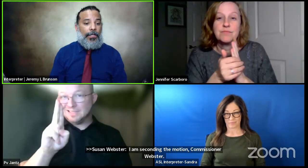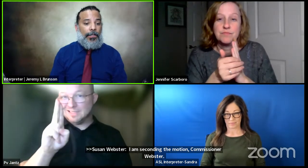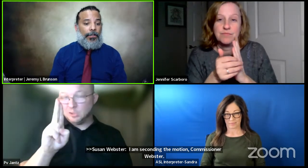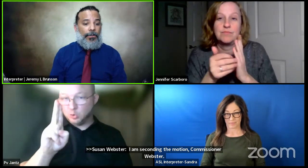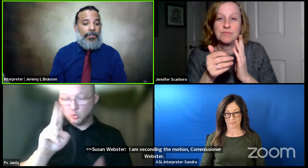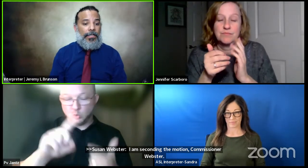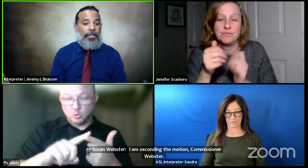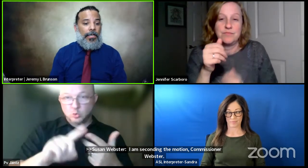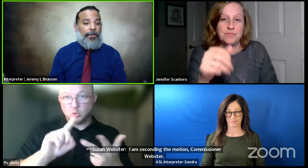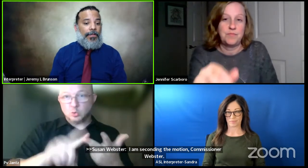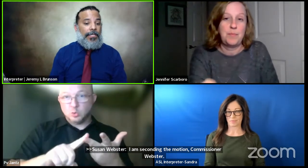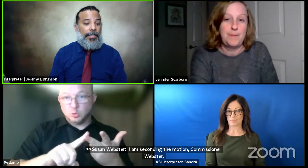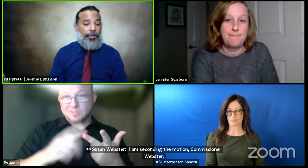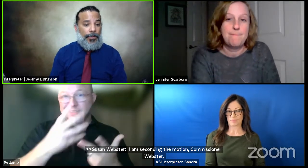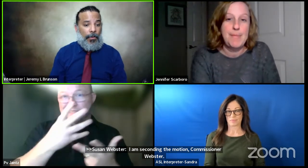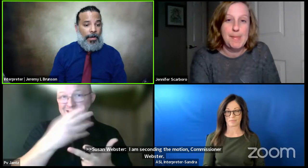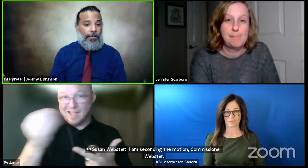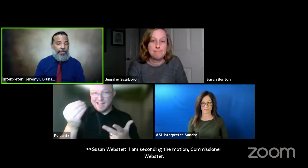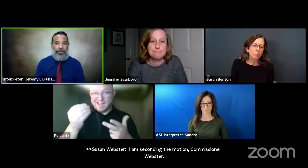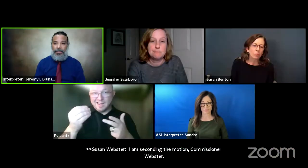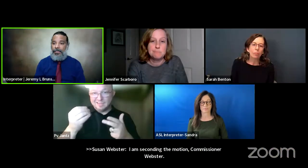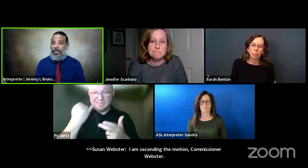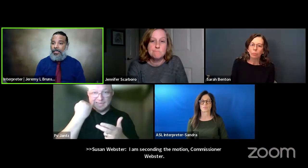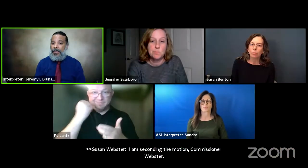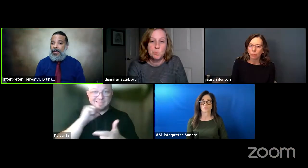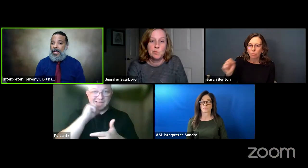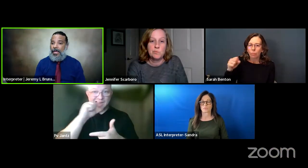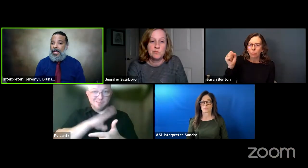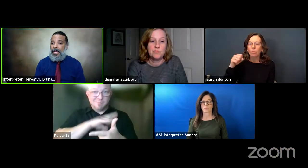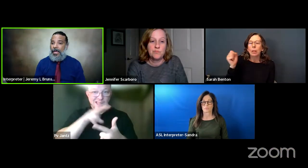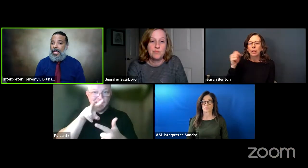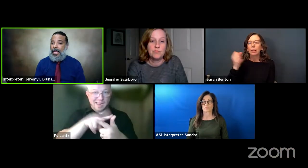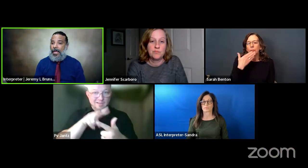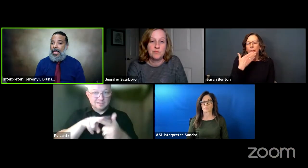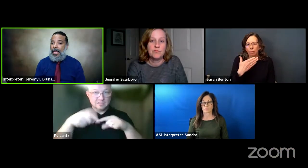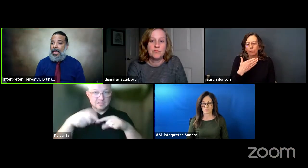also includes the CE requirements.